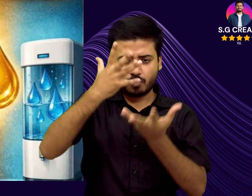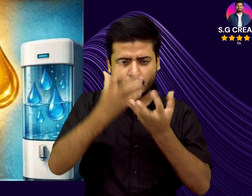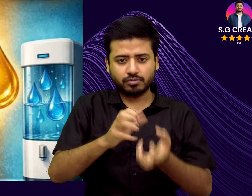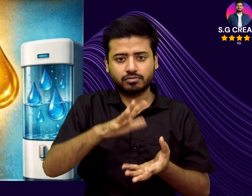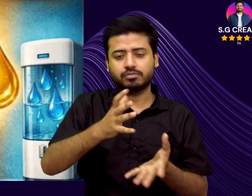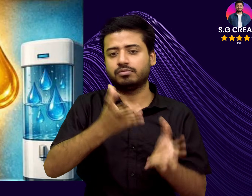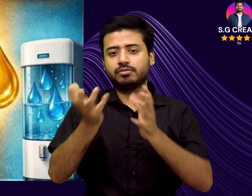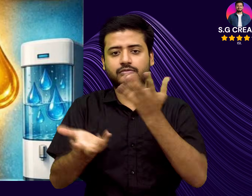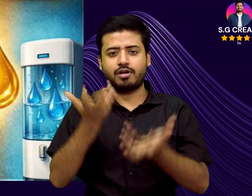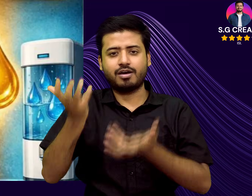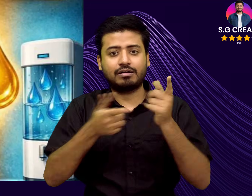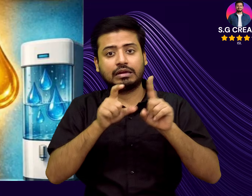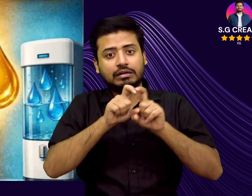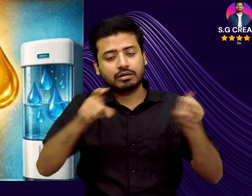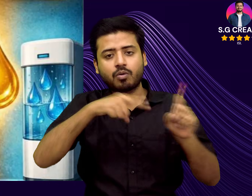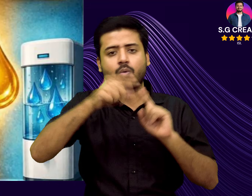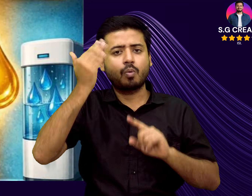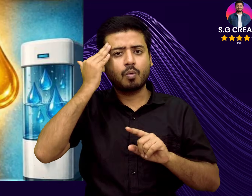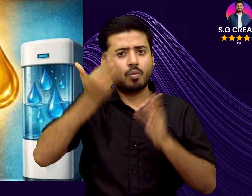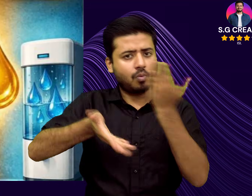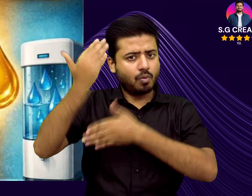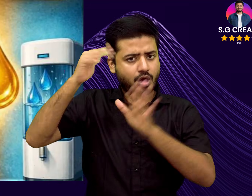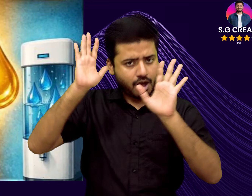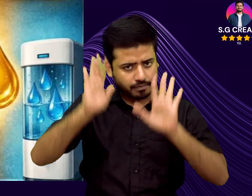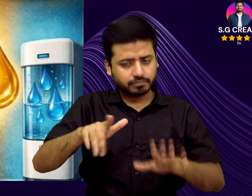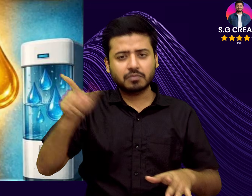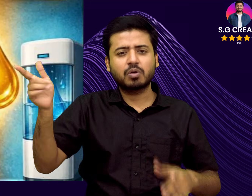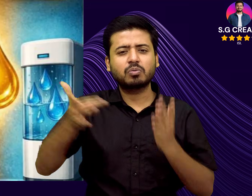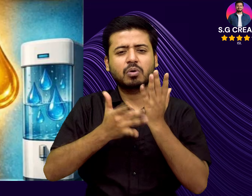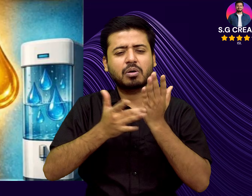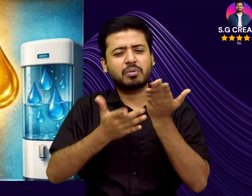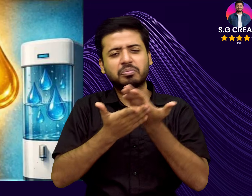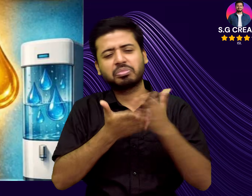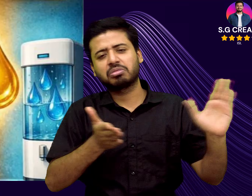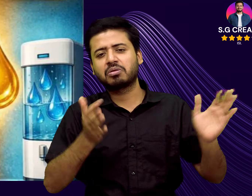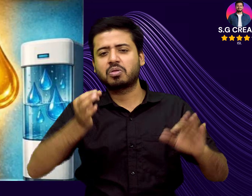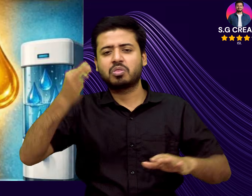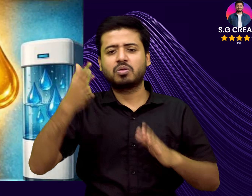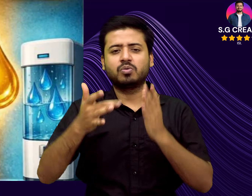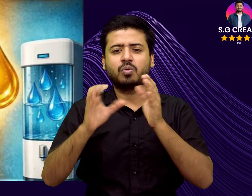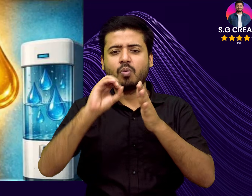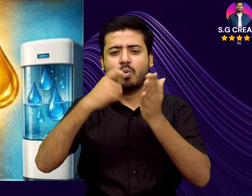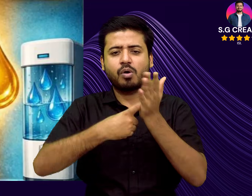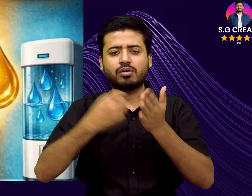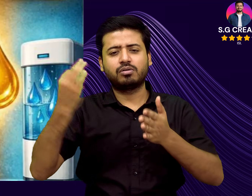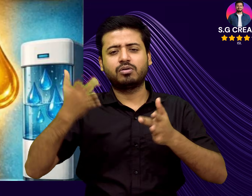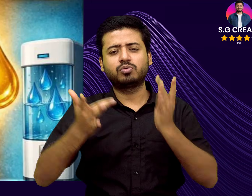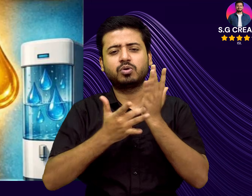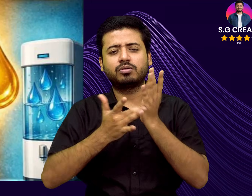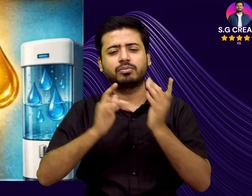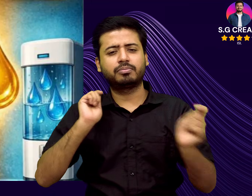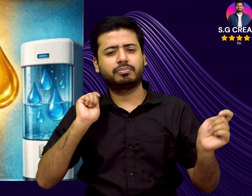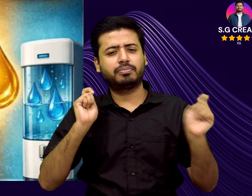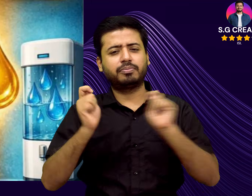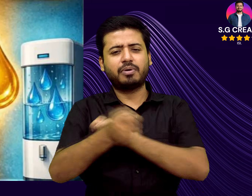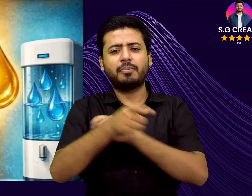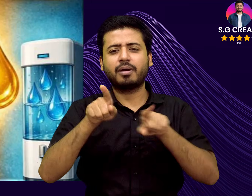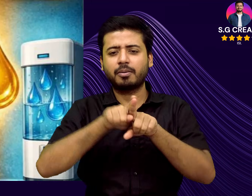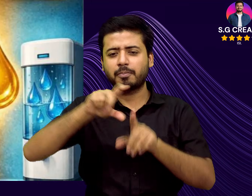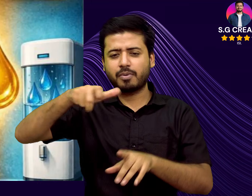Configure the middle pot. Fine filtration and absorption. In the second pot, which sits directly beneath the top pot, you will create the